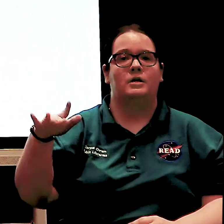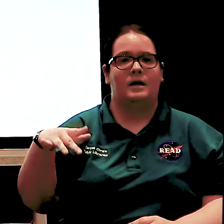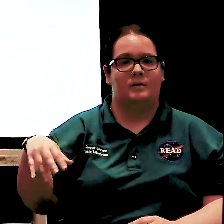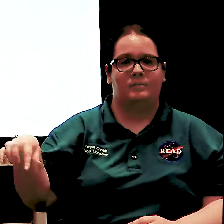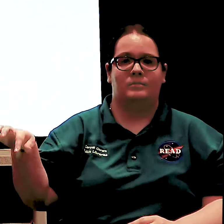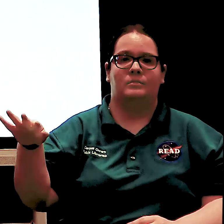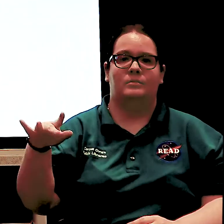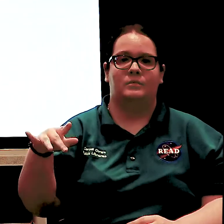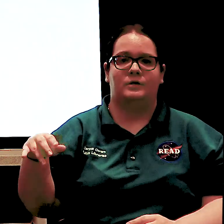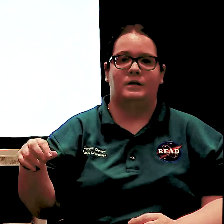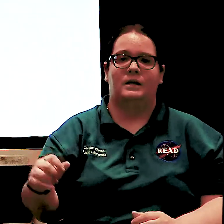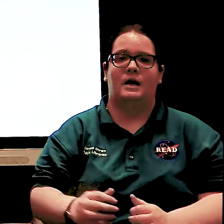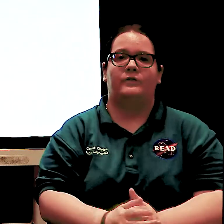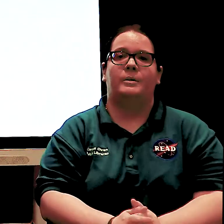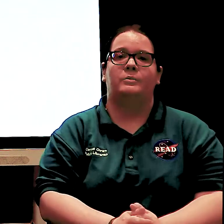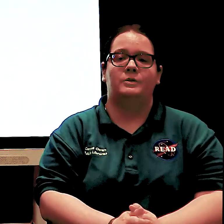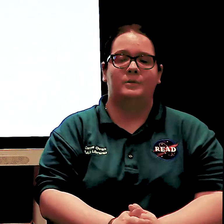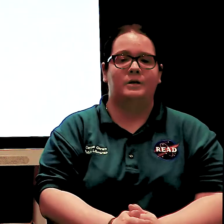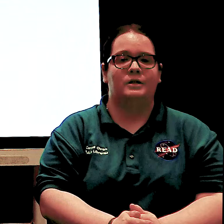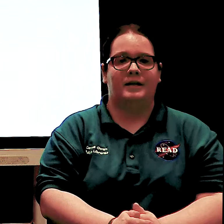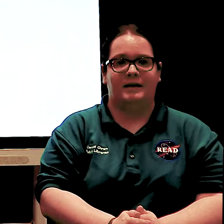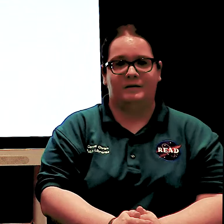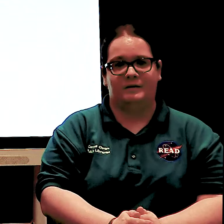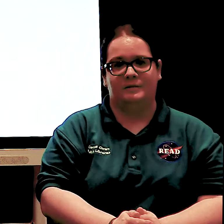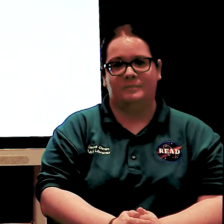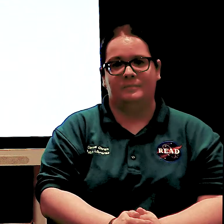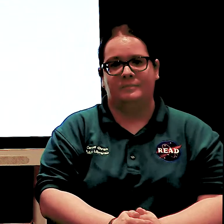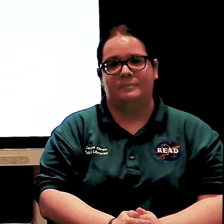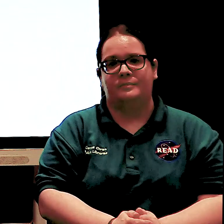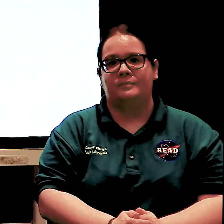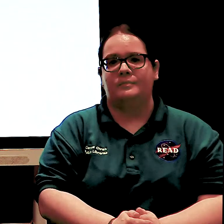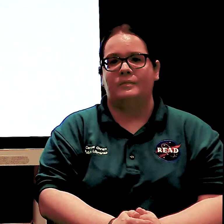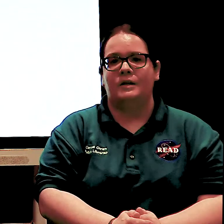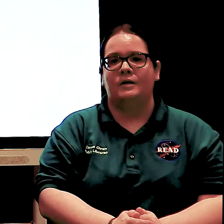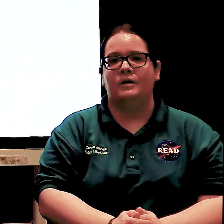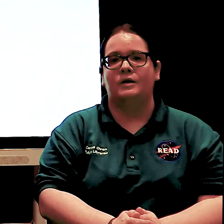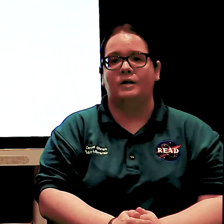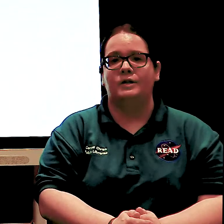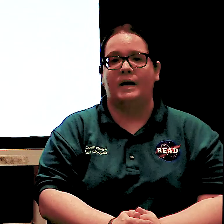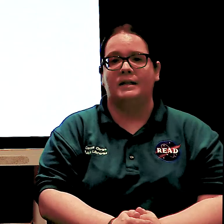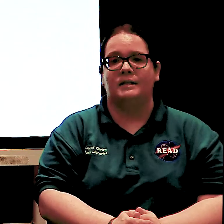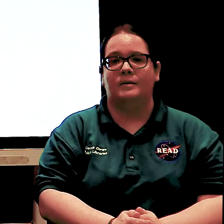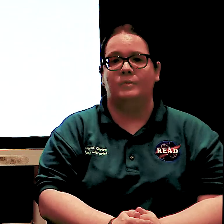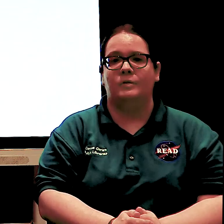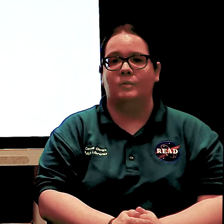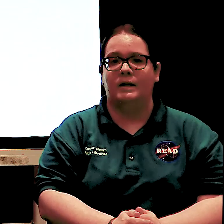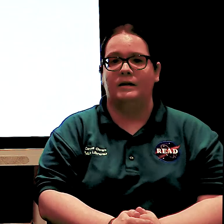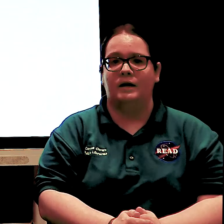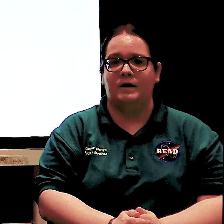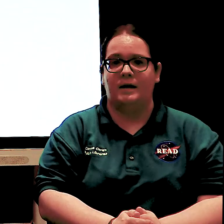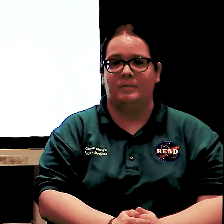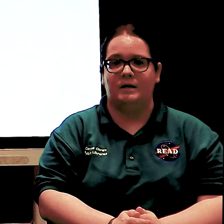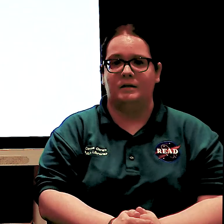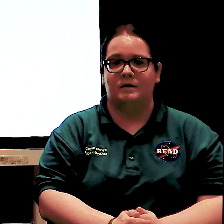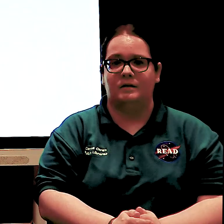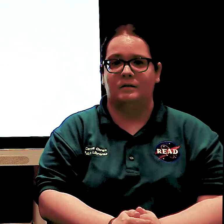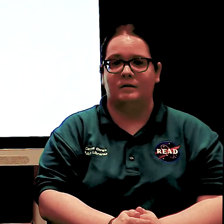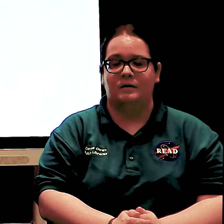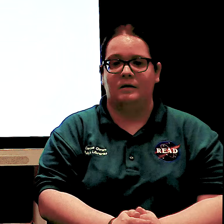name using the alphabet, which we will learn later. You can also ask them what their name is.